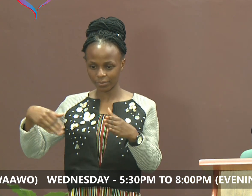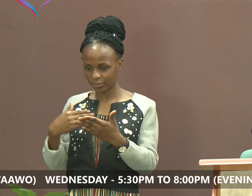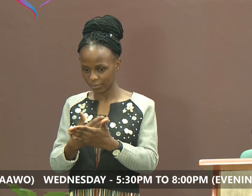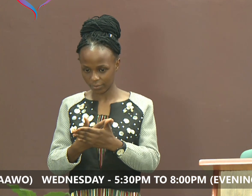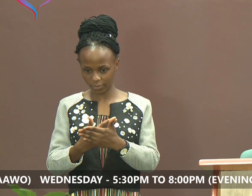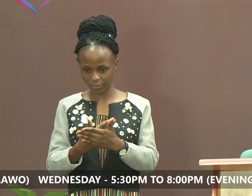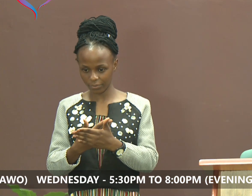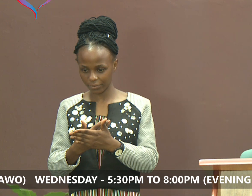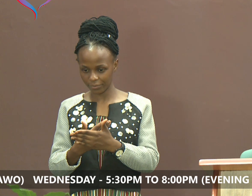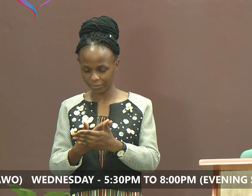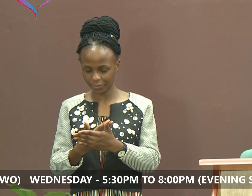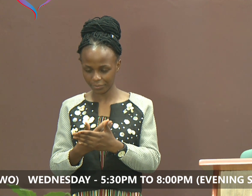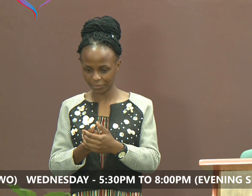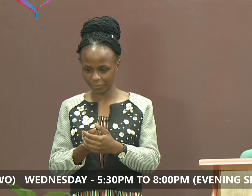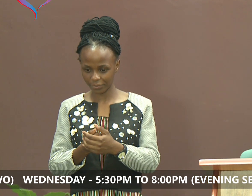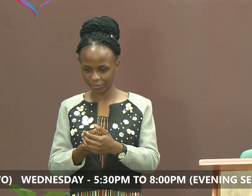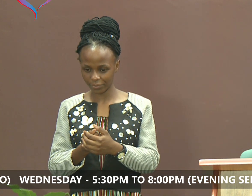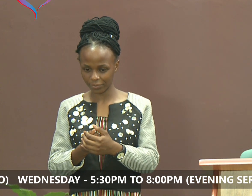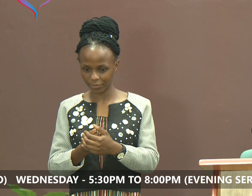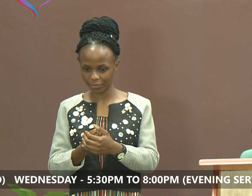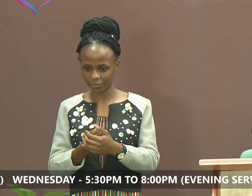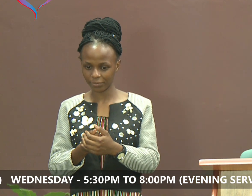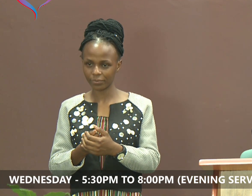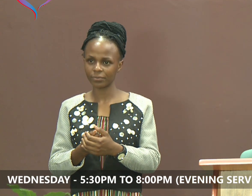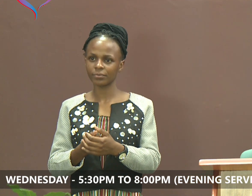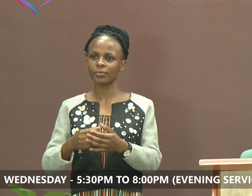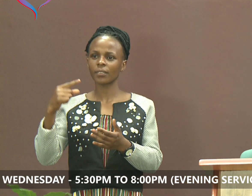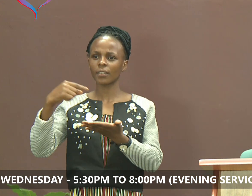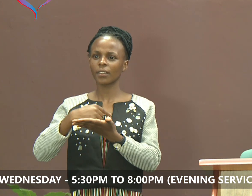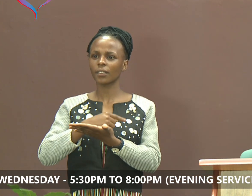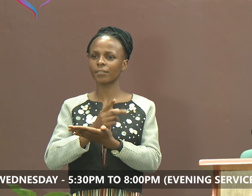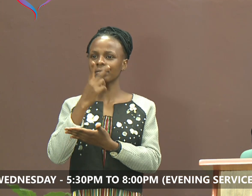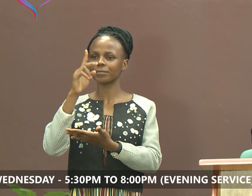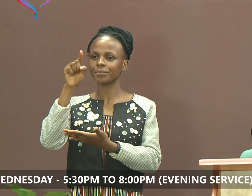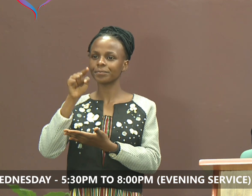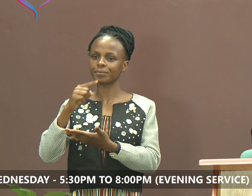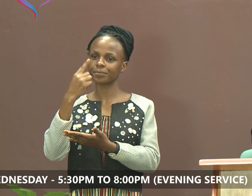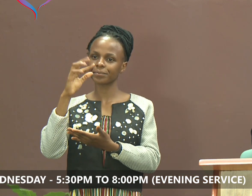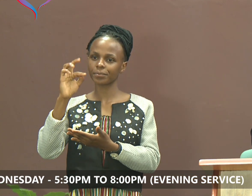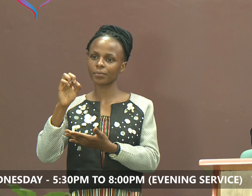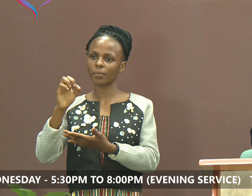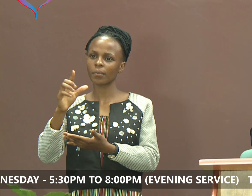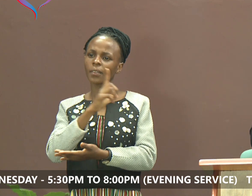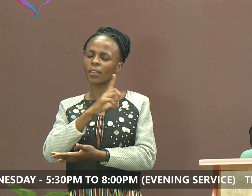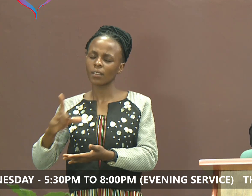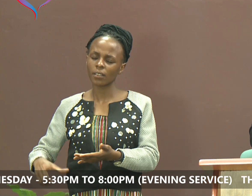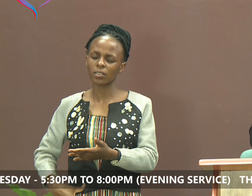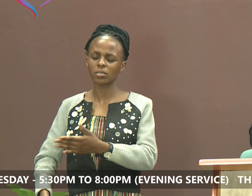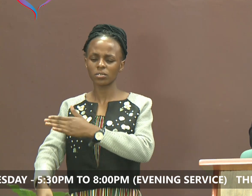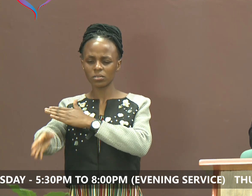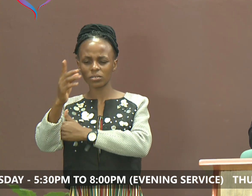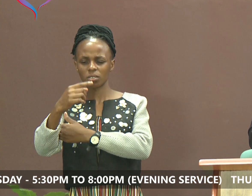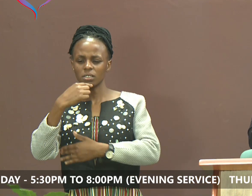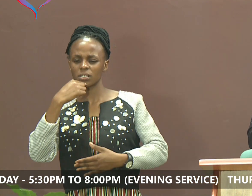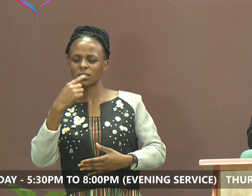olw'omutwe ogwampereddwa, naye nja kozesa ebigambo ebya bulijjo bye musobola okutegeera. 2:18 says, the Lord God said, it is not good that